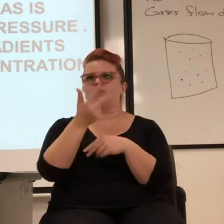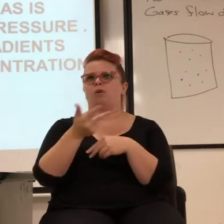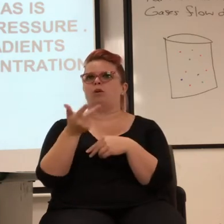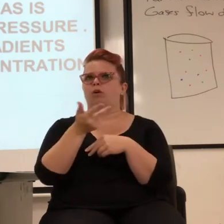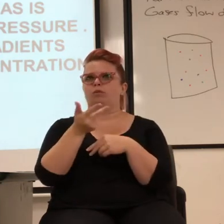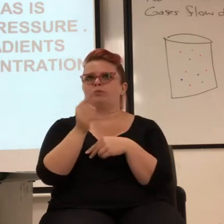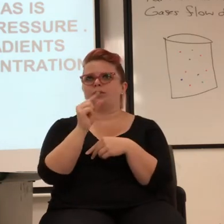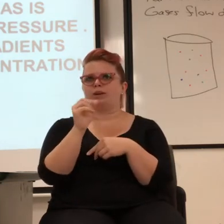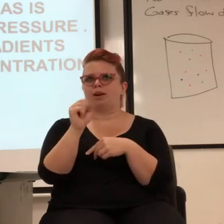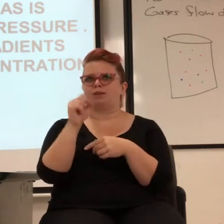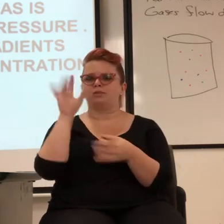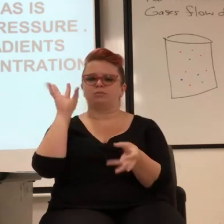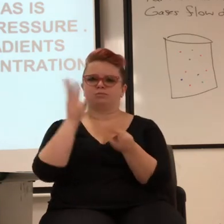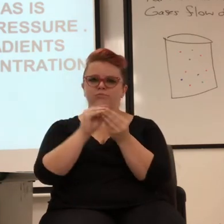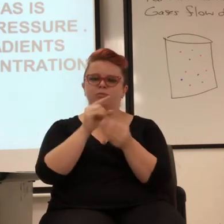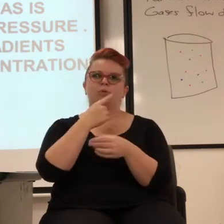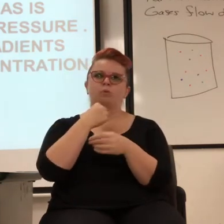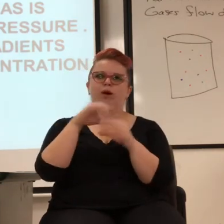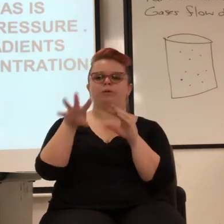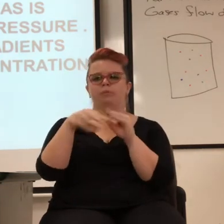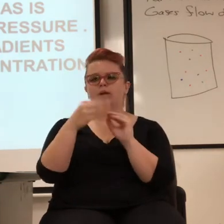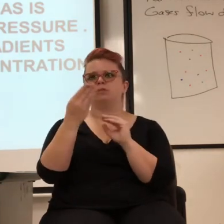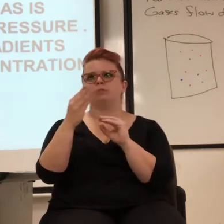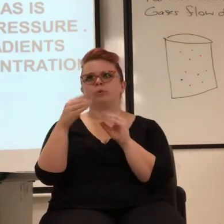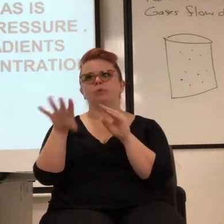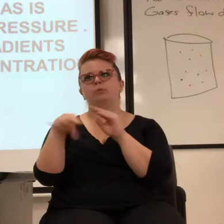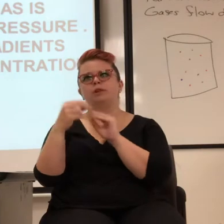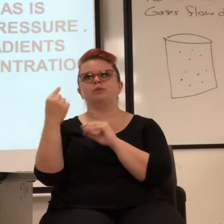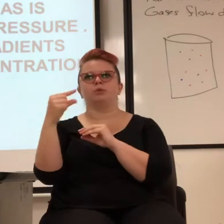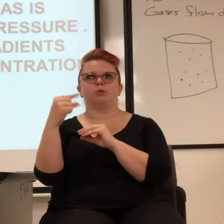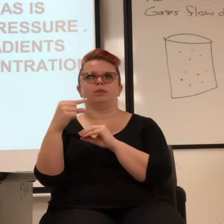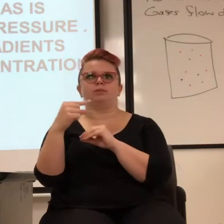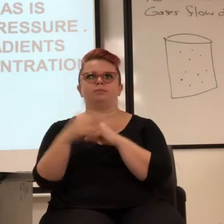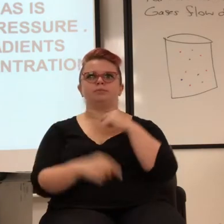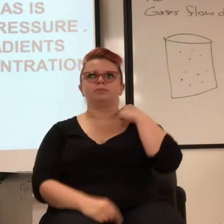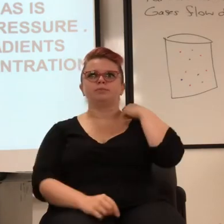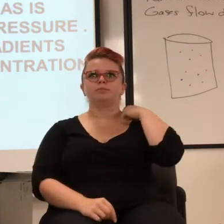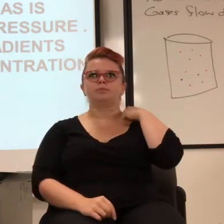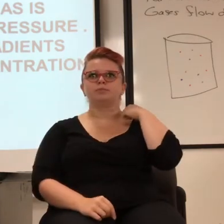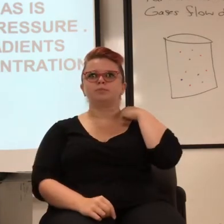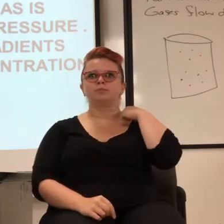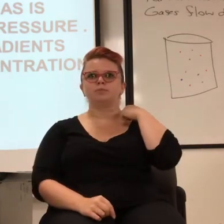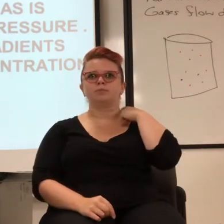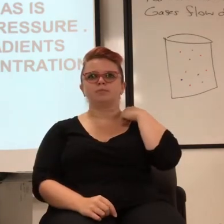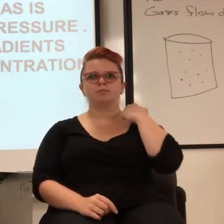the red plus the blue plus the green.